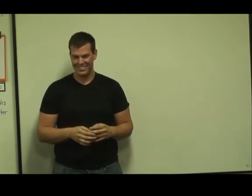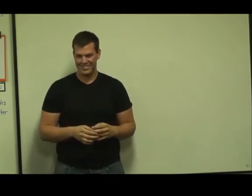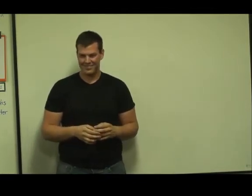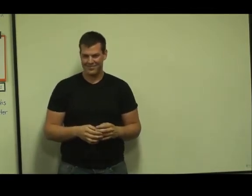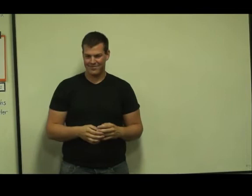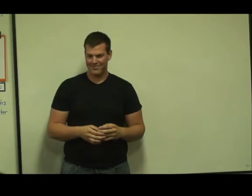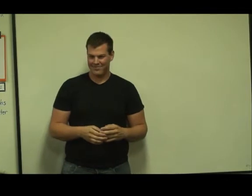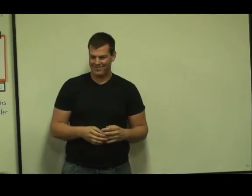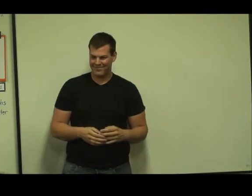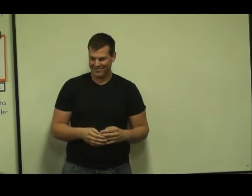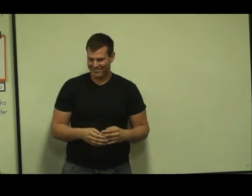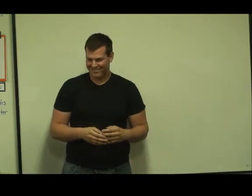Cruise.